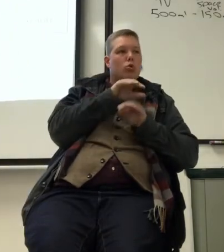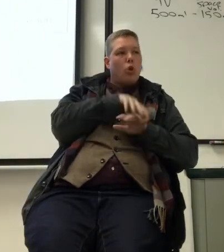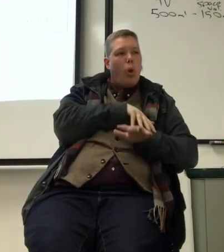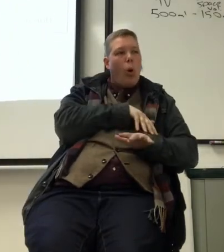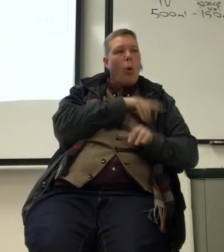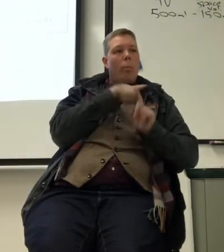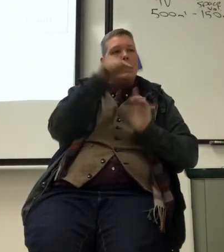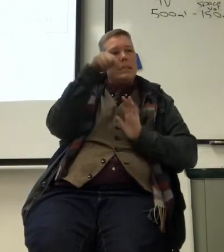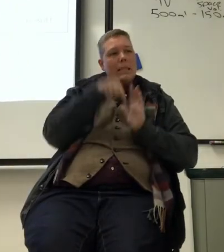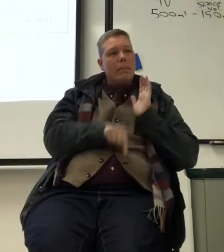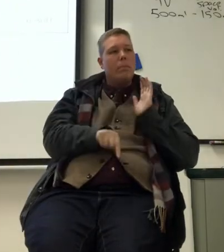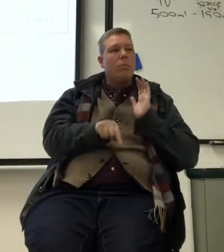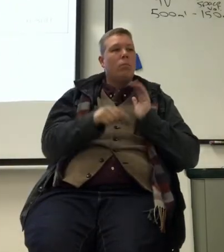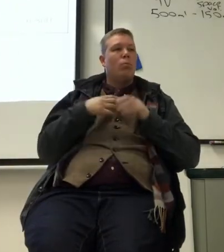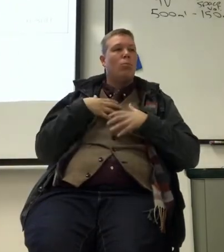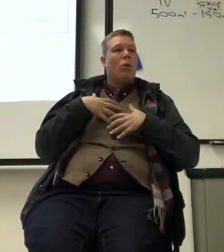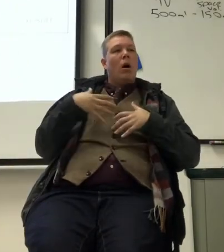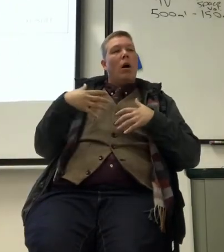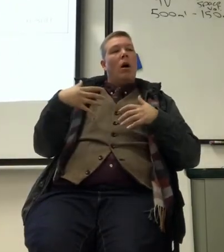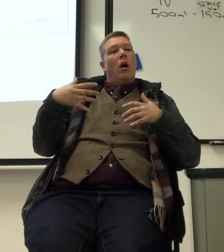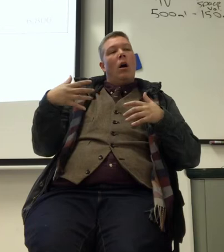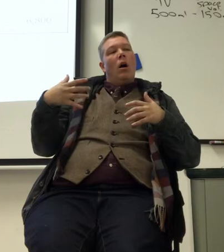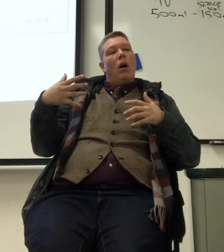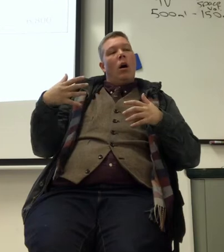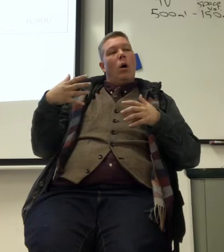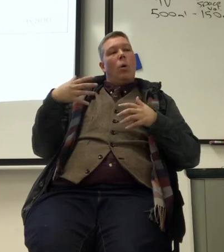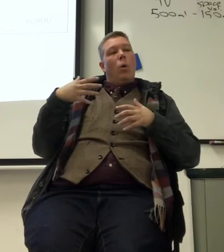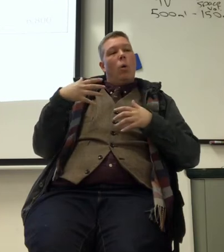breaths, even though the frequency of breathing is